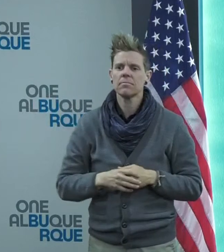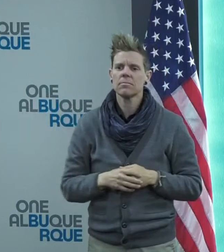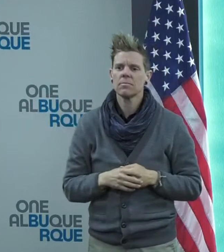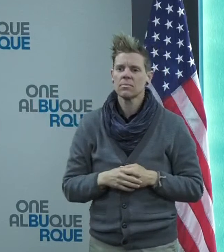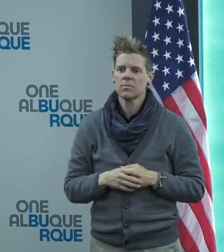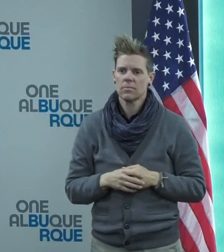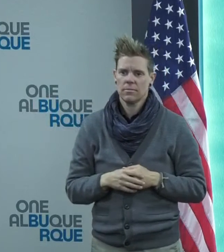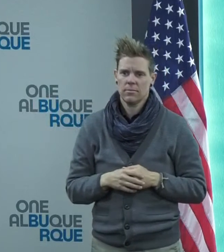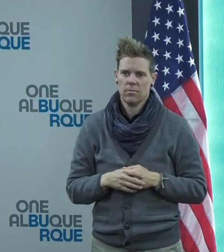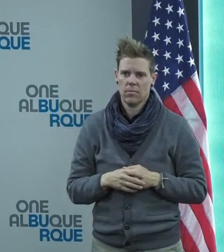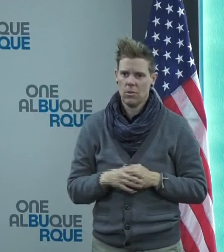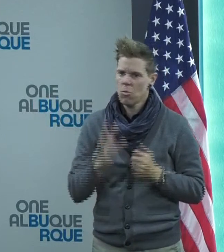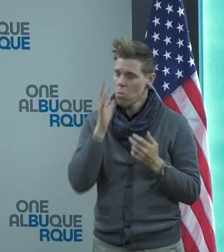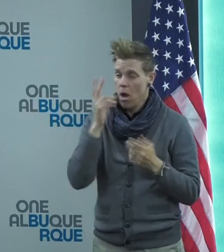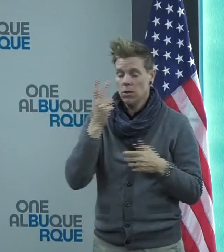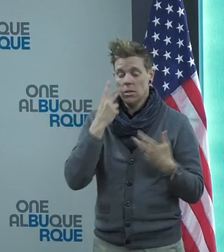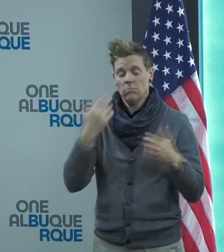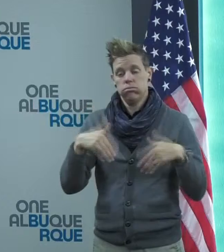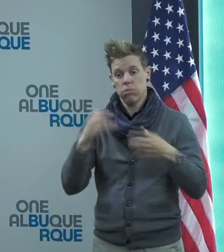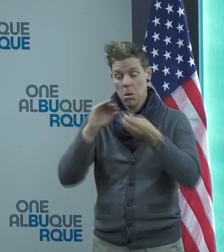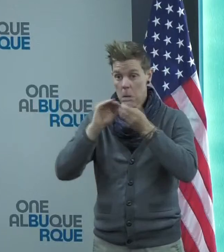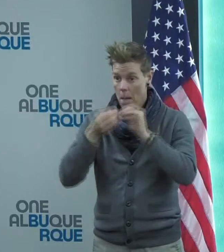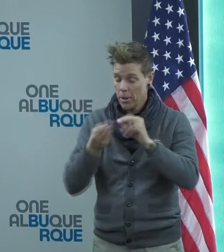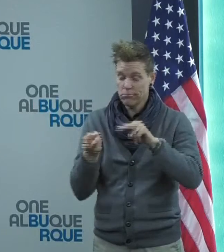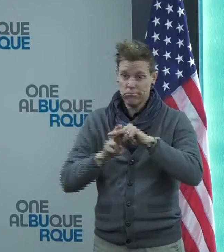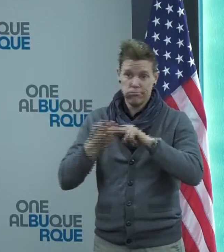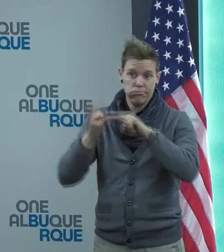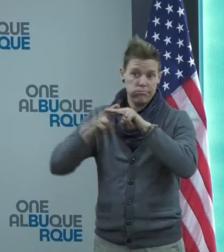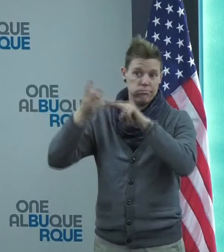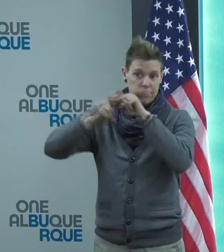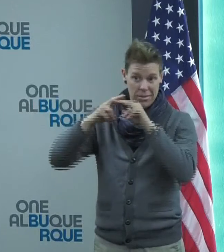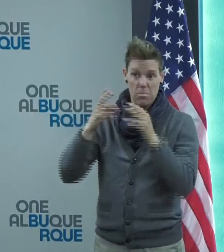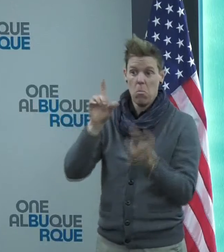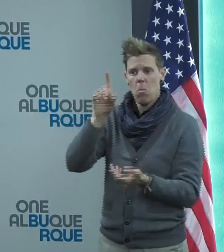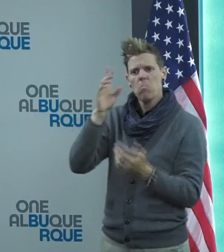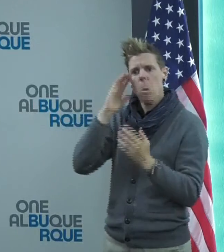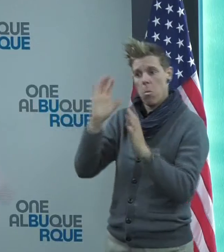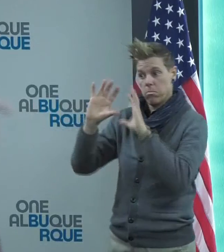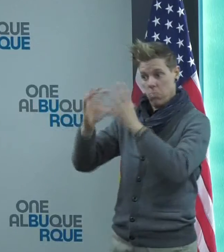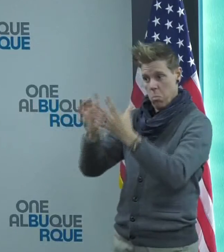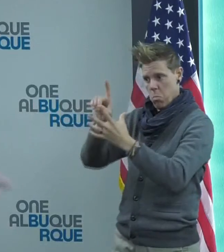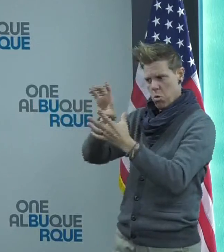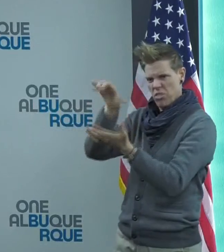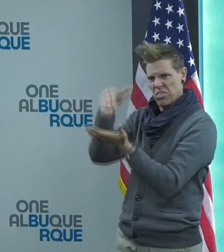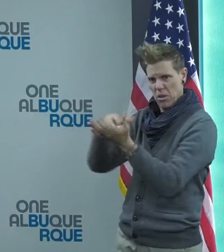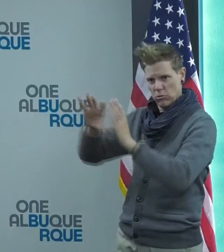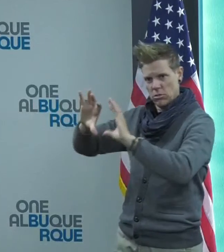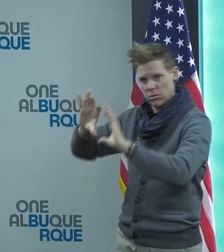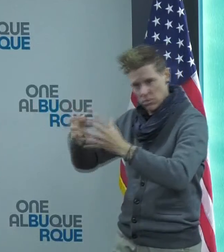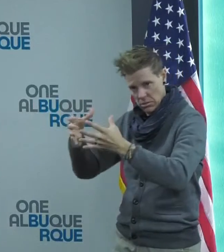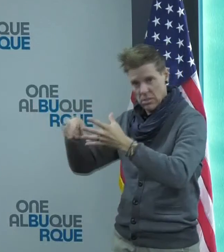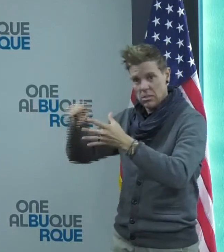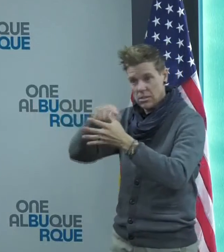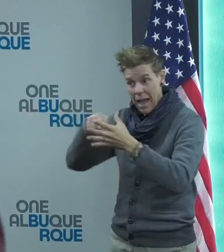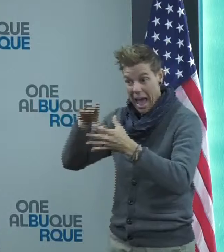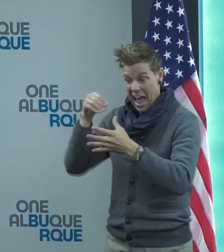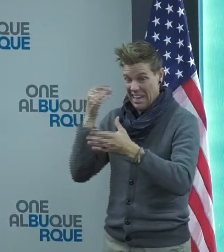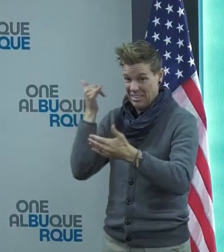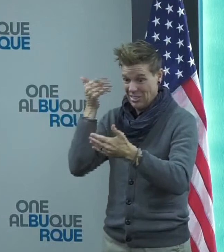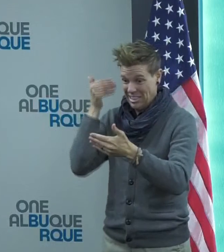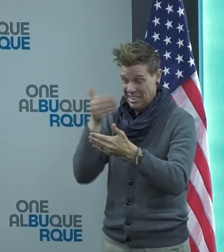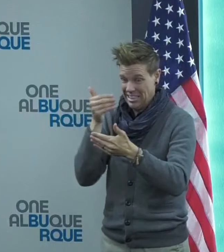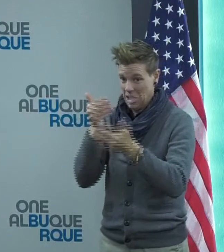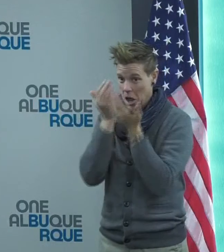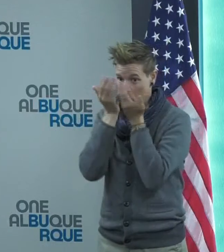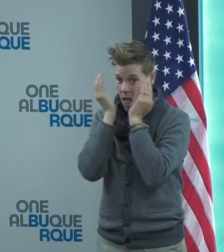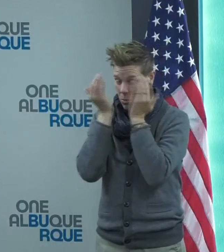cases. And in terms of the per 100,000 measure, and with Halloween coming this weekend, it's really critical that we don't go from bad